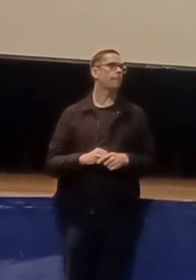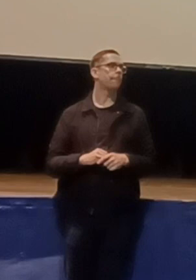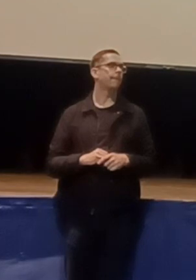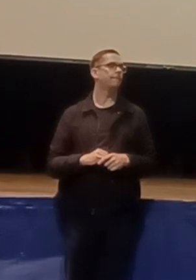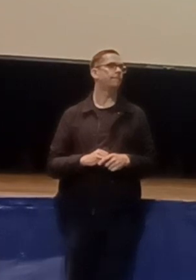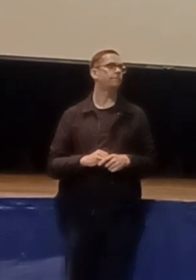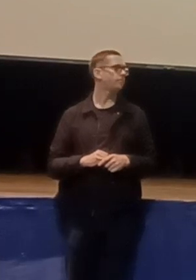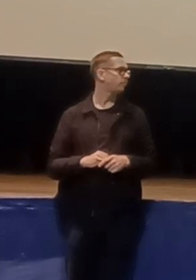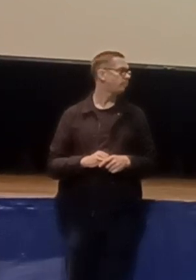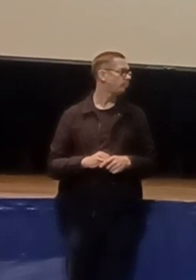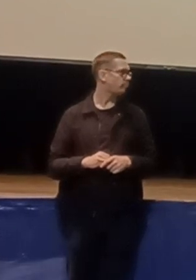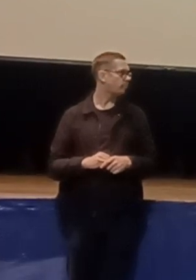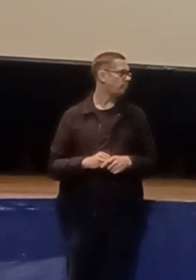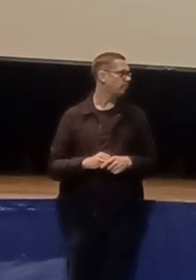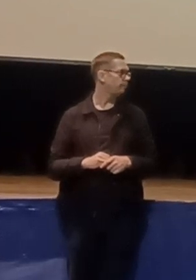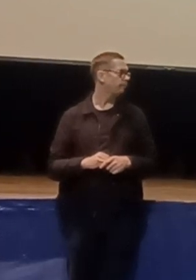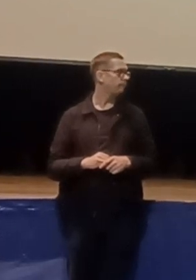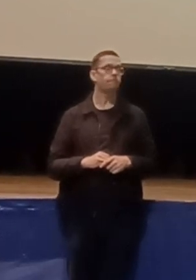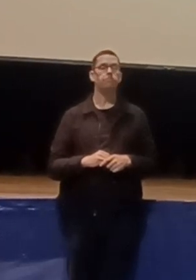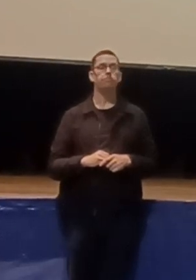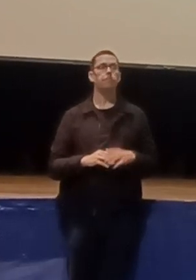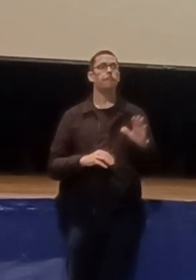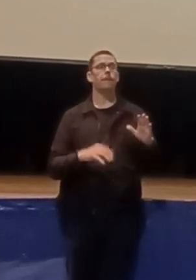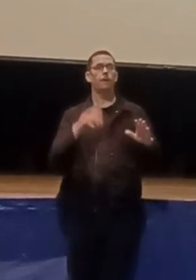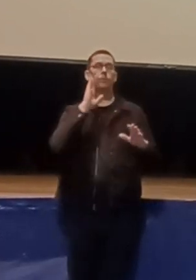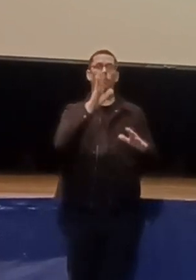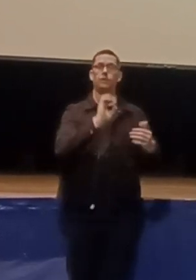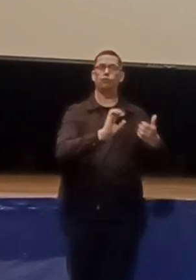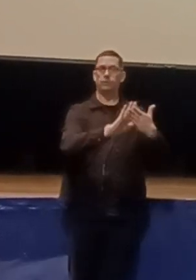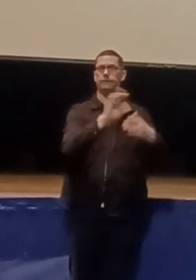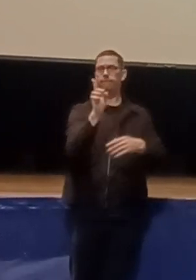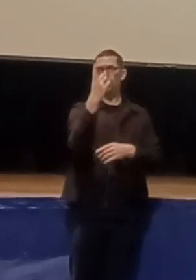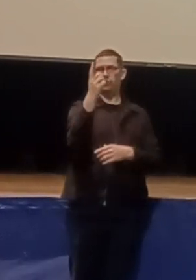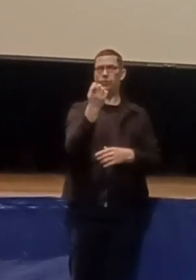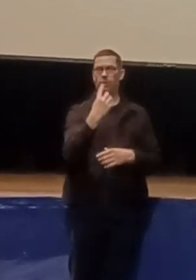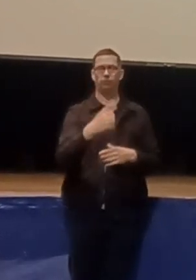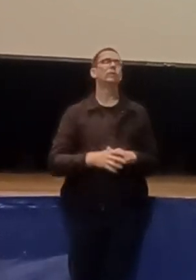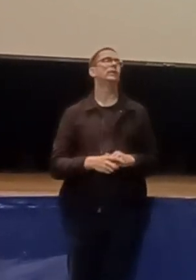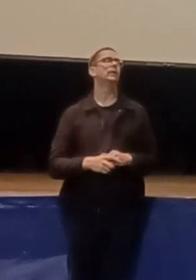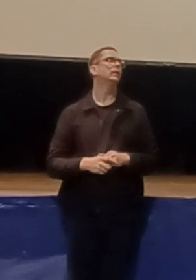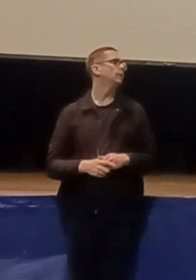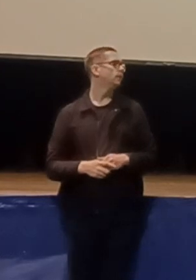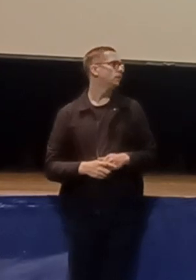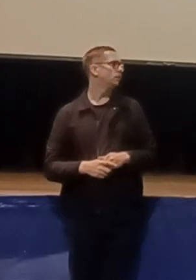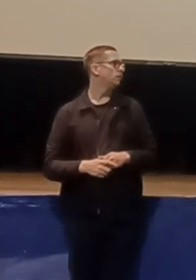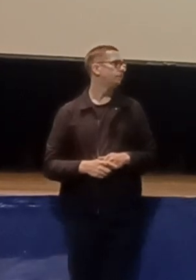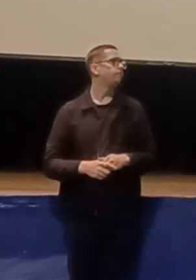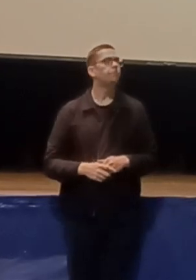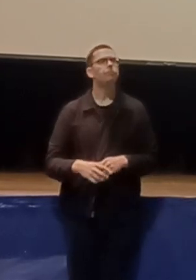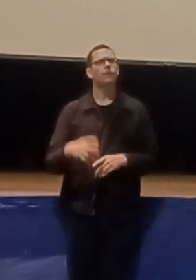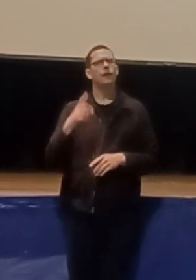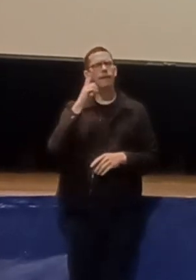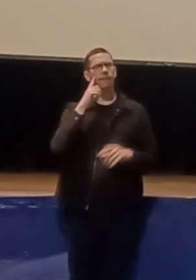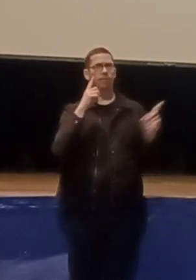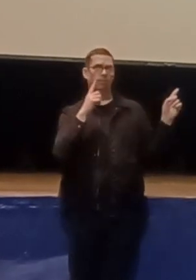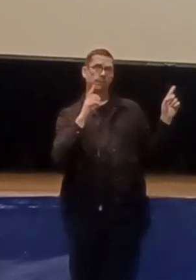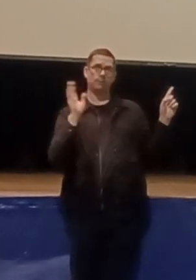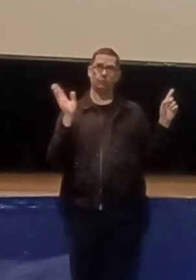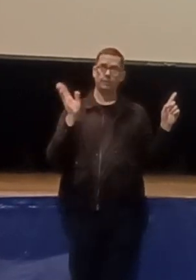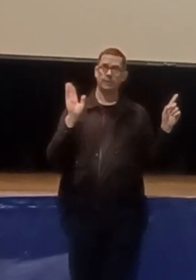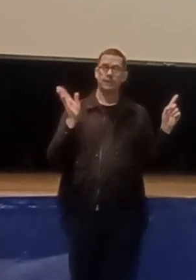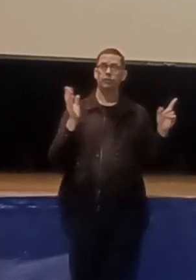address that. I'll address your first question, and then I'll hand it over to Yasha. So for your first question, I think what we presented to you